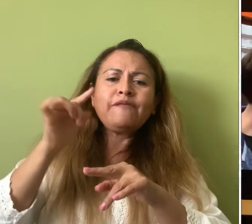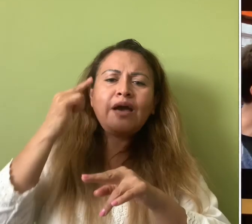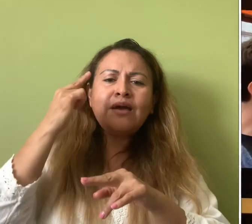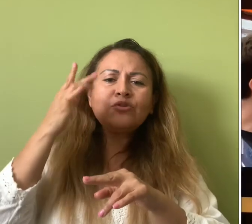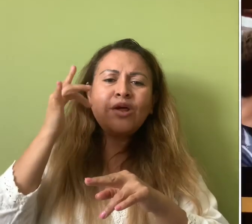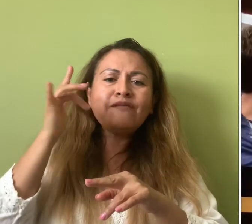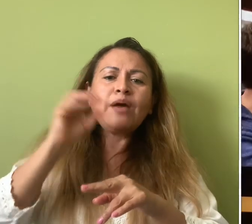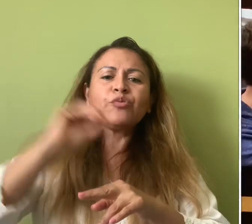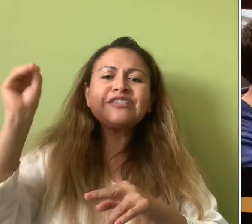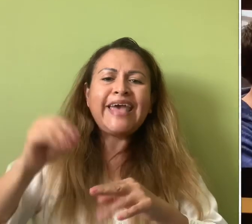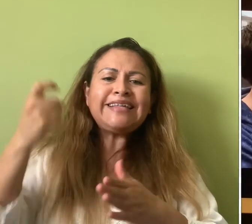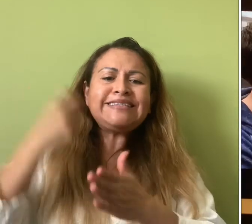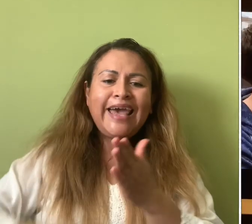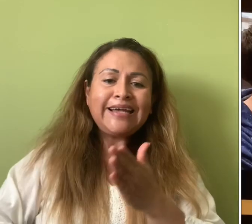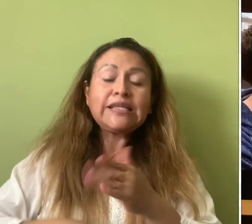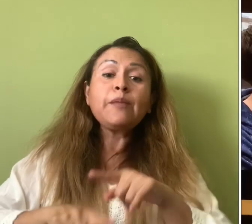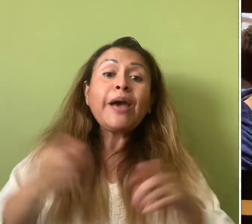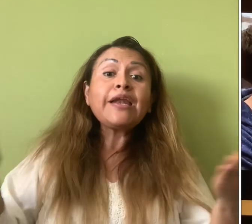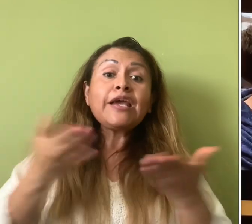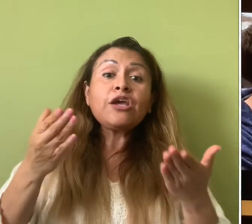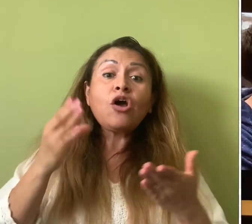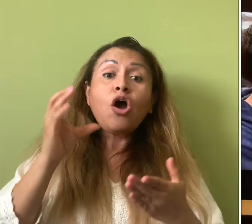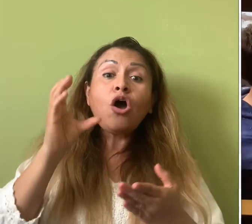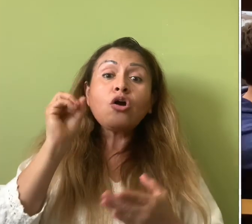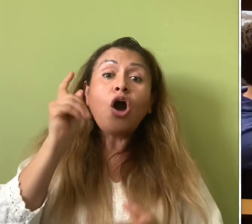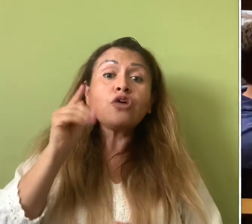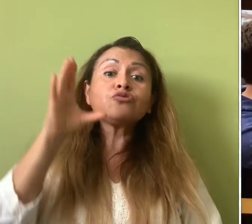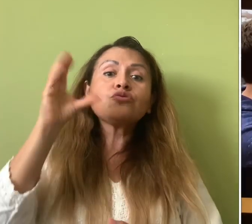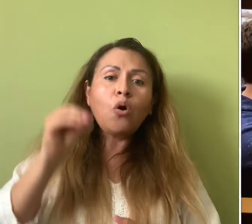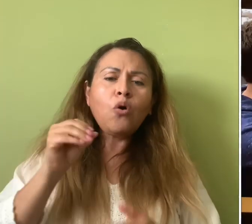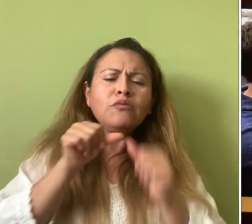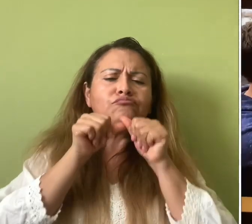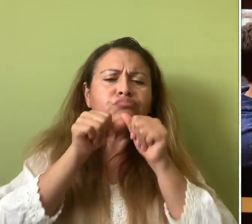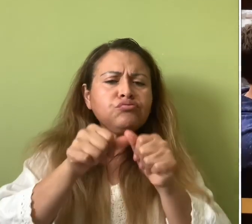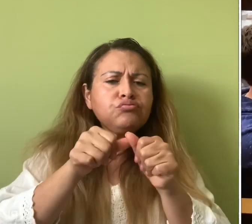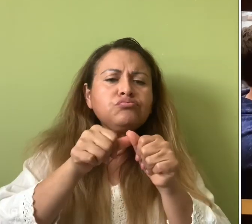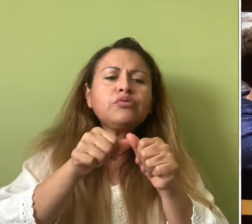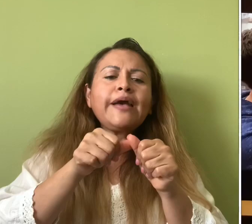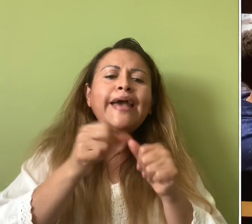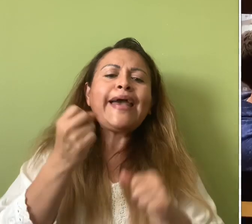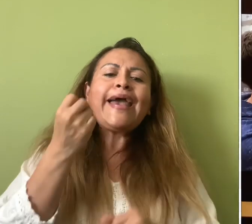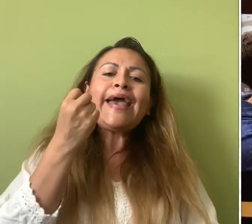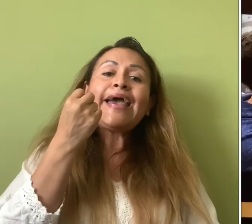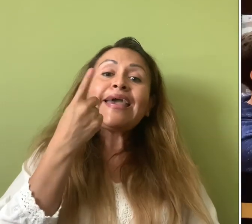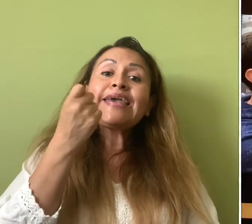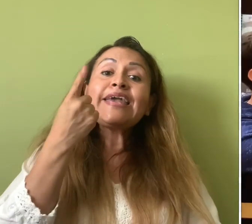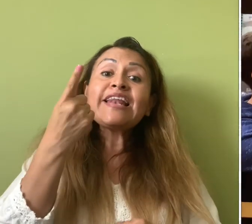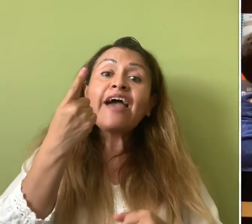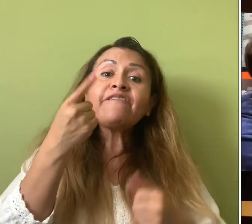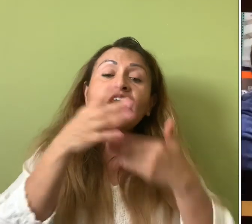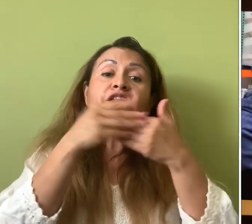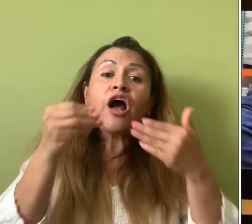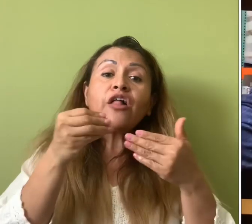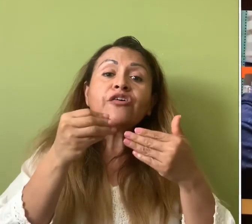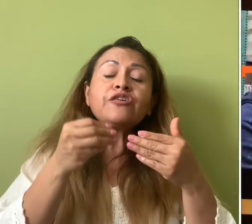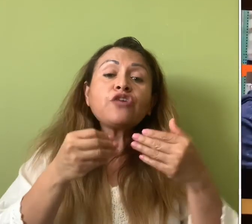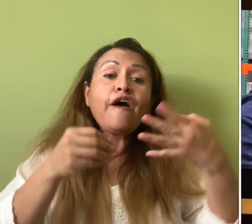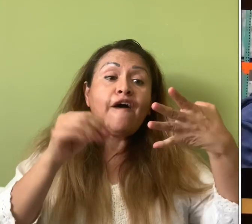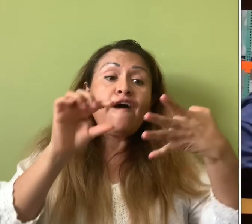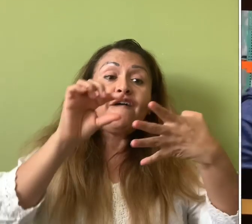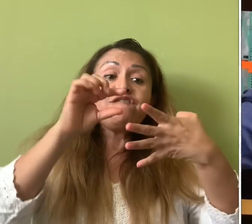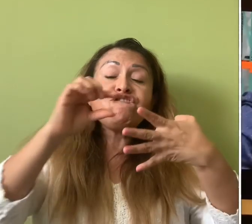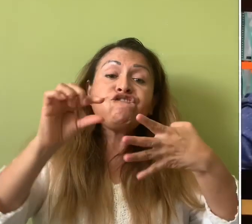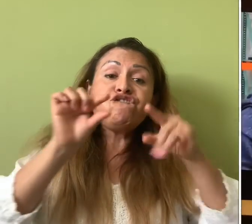Kerrygold here at Costco is still holding their price steady at $11 for 4 bricks. So that's under $3 a brick,